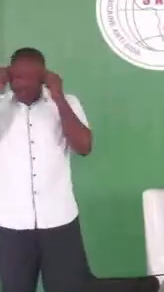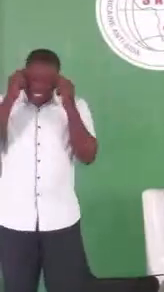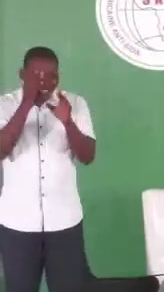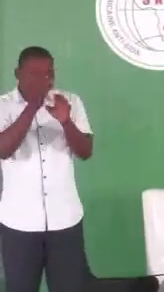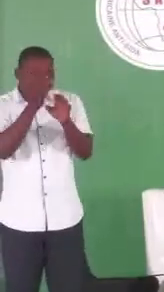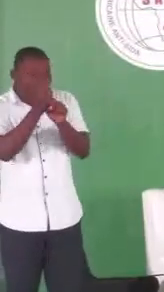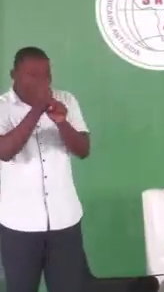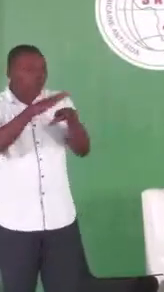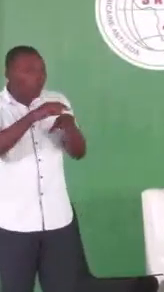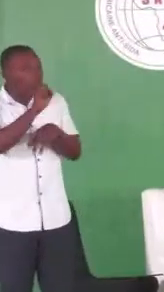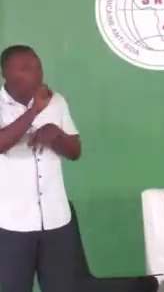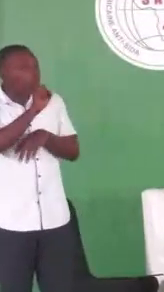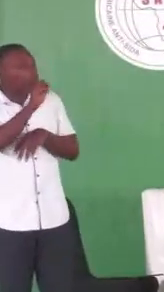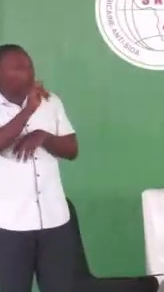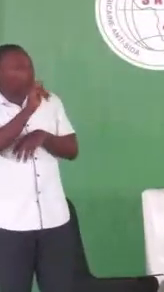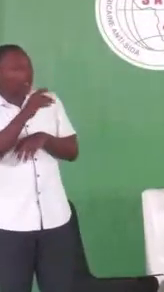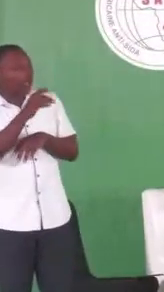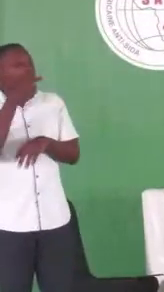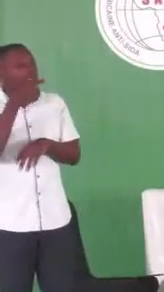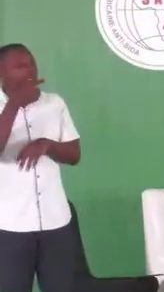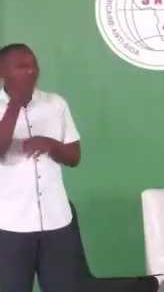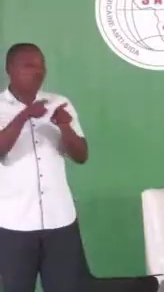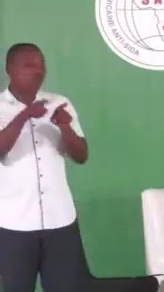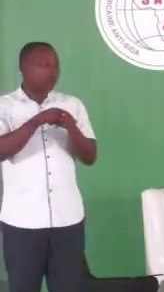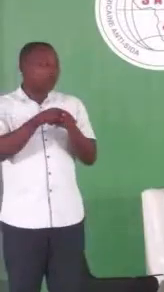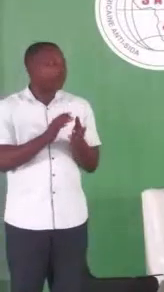on syphilis data.